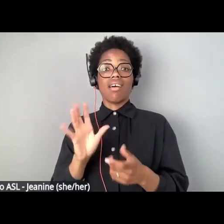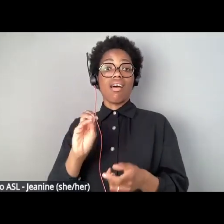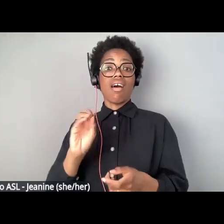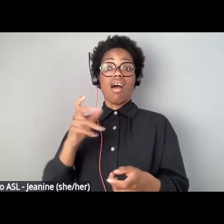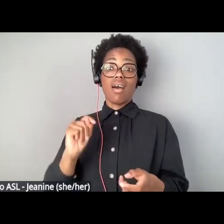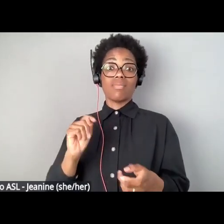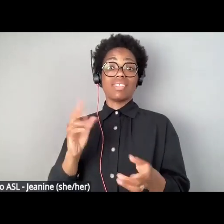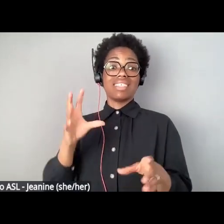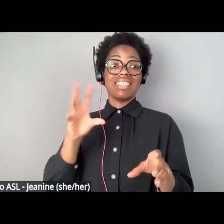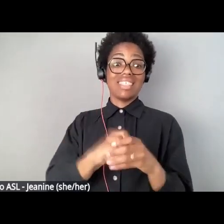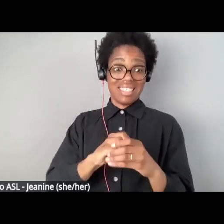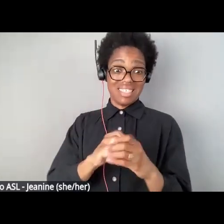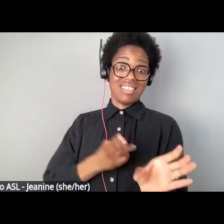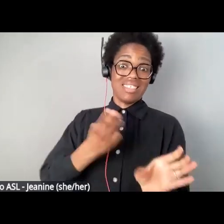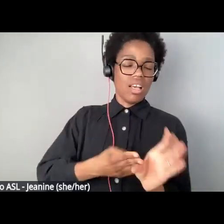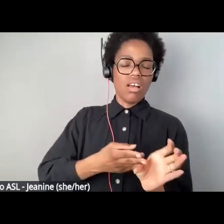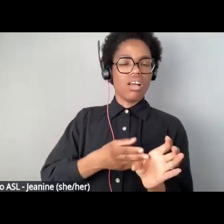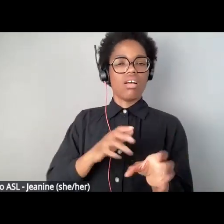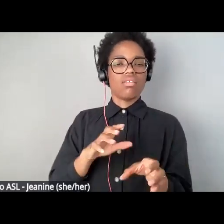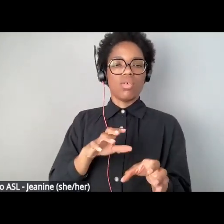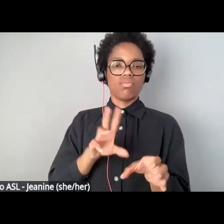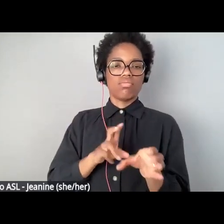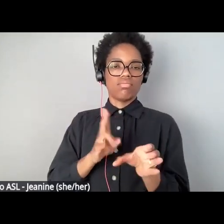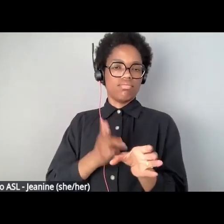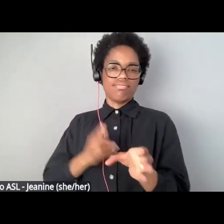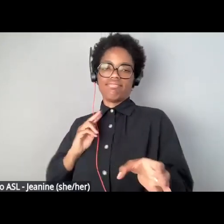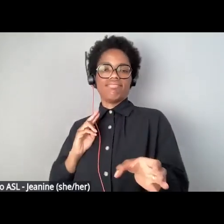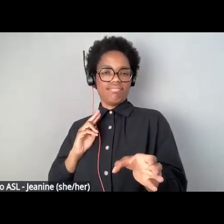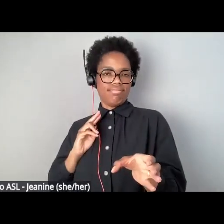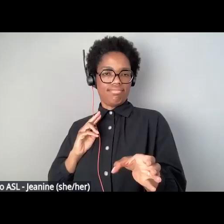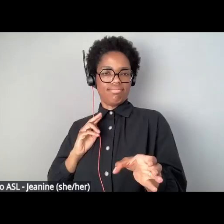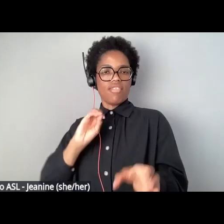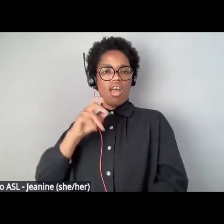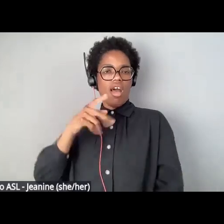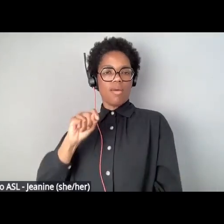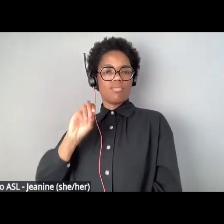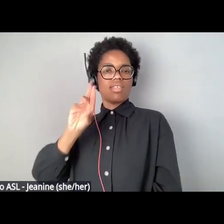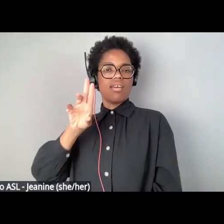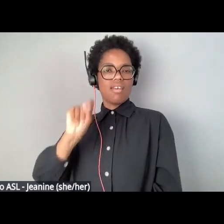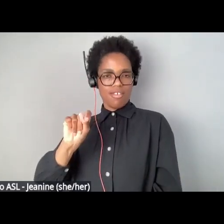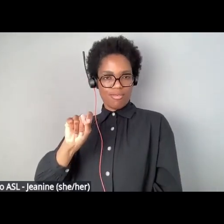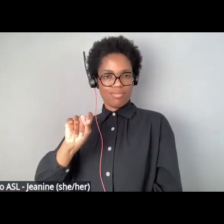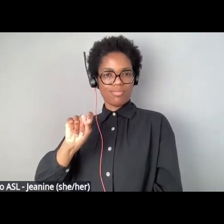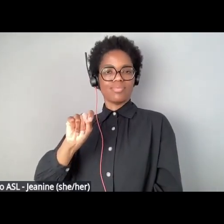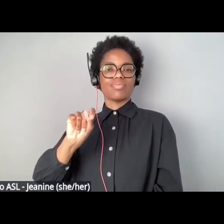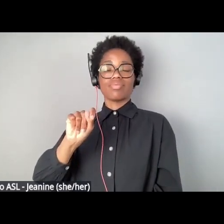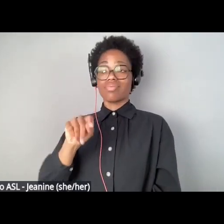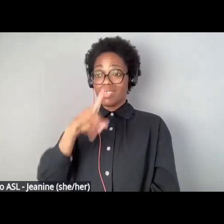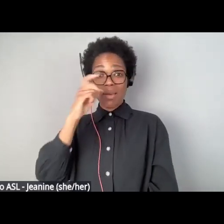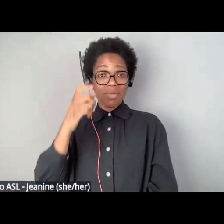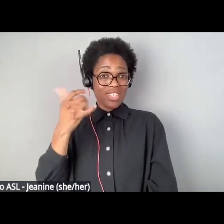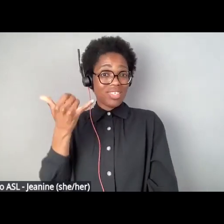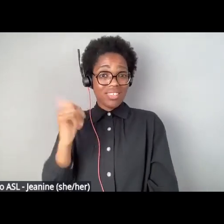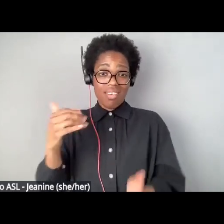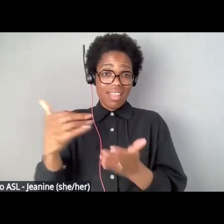You know, like there's still ways for them. They're still scanning your browser to get a fingerprint of it. They're still looking for your location,